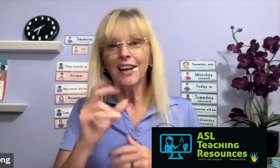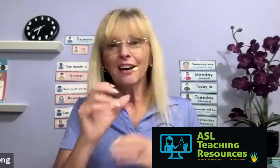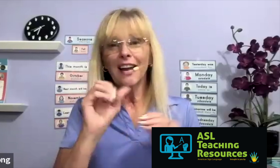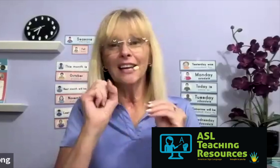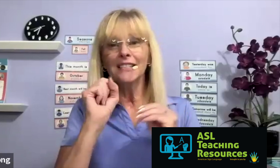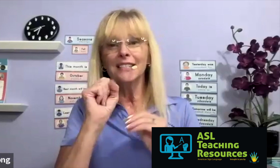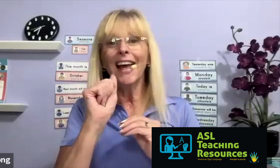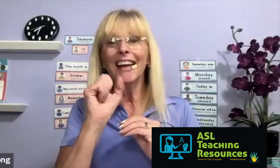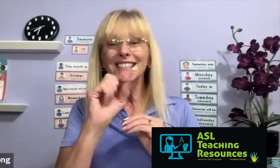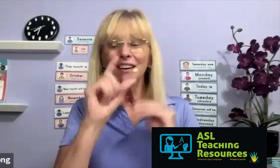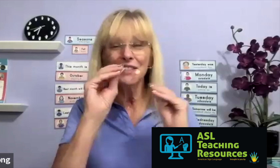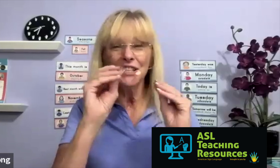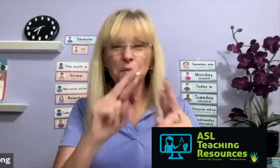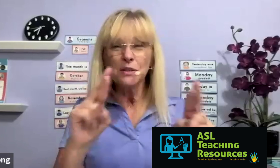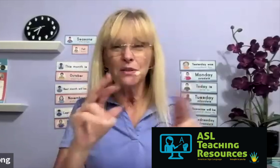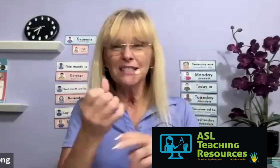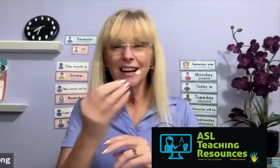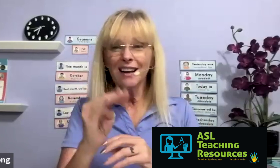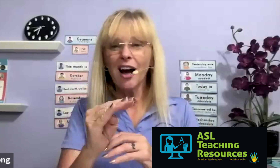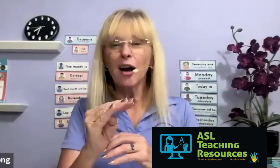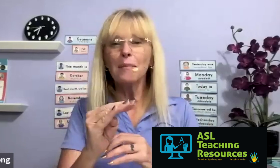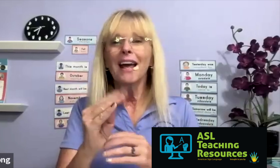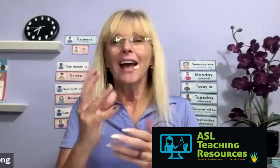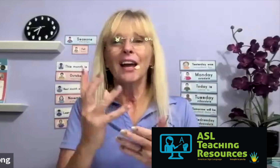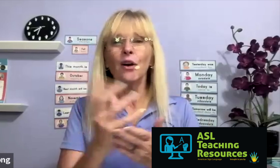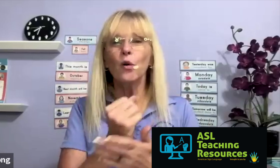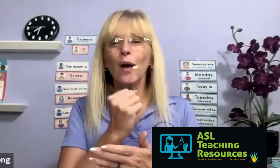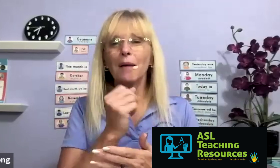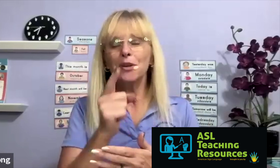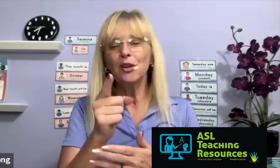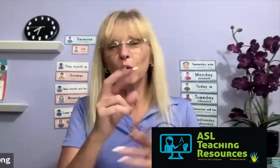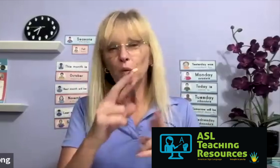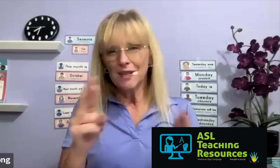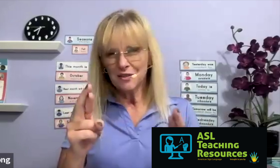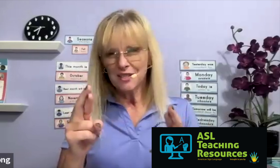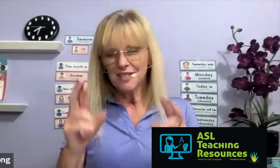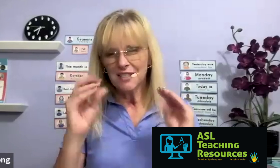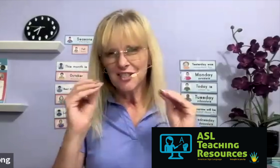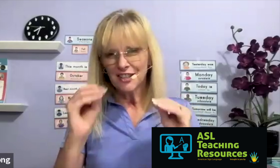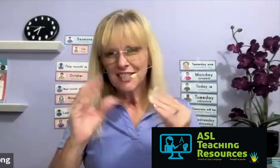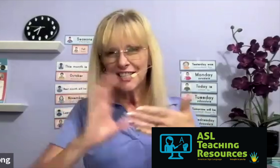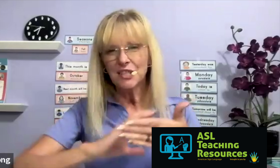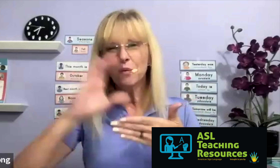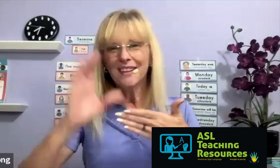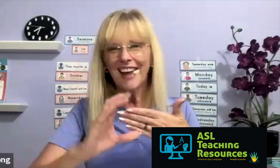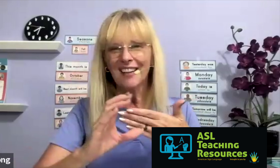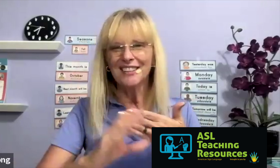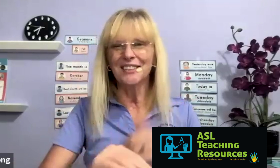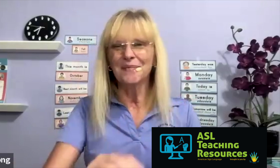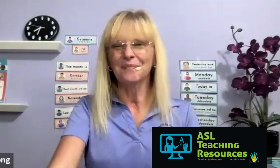out ASLTeachingResources.com and go grab your resources to start teaching with Calendar.